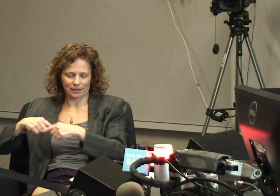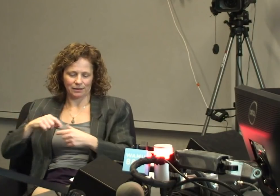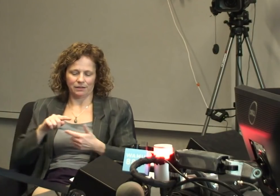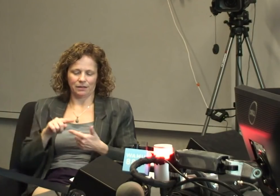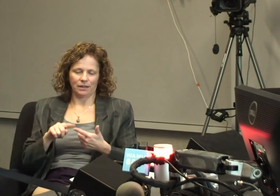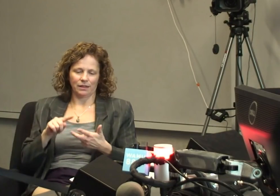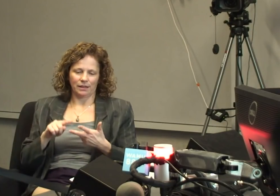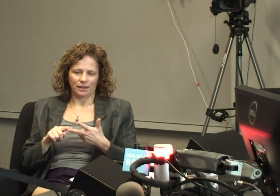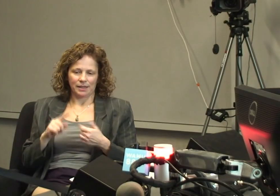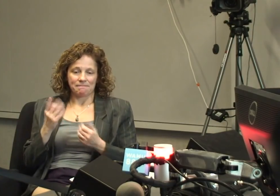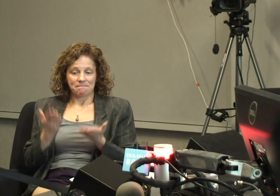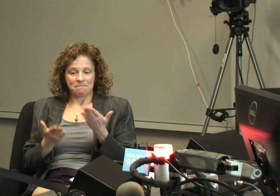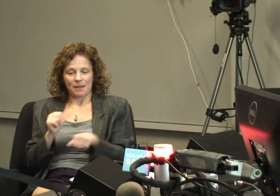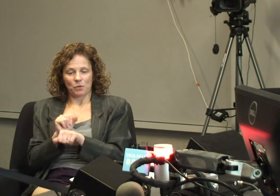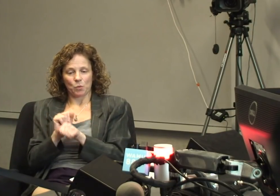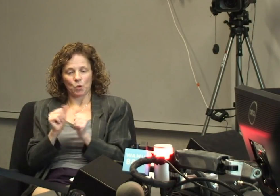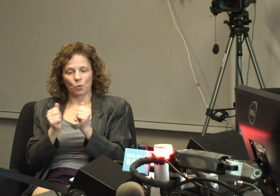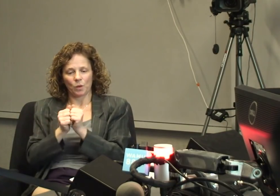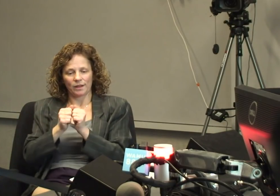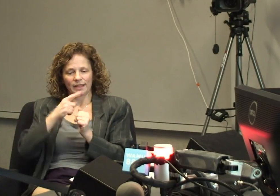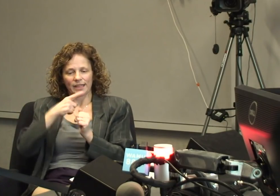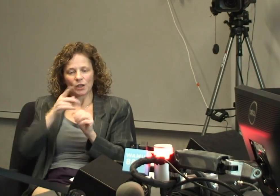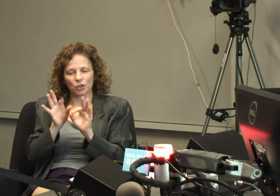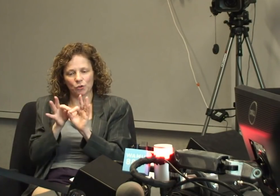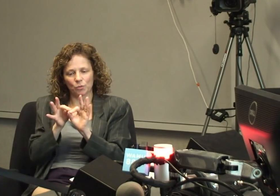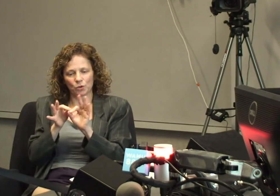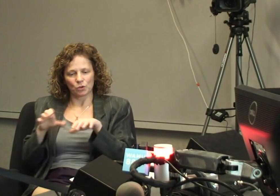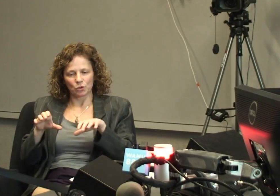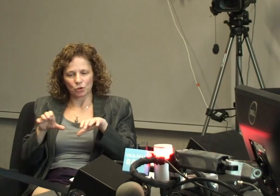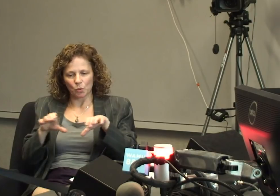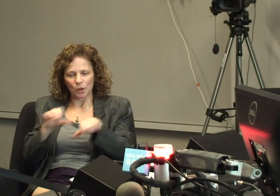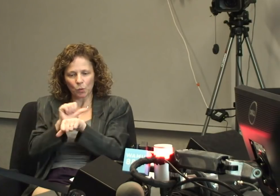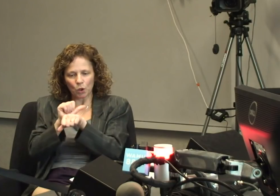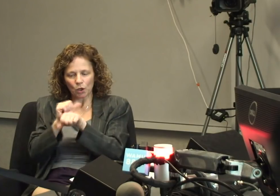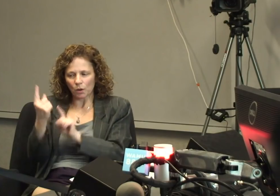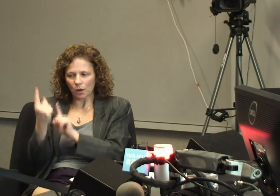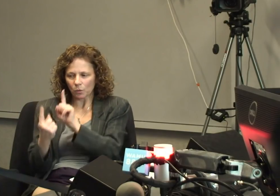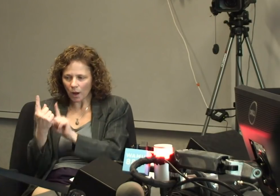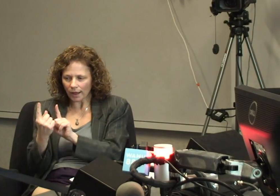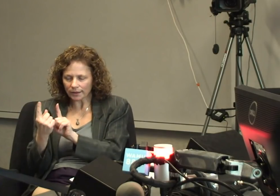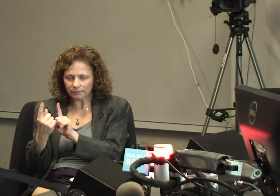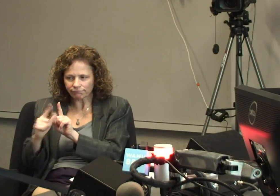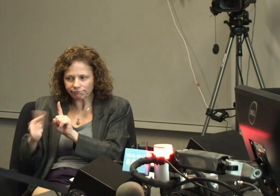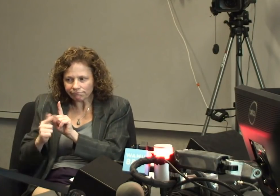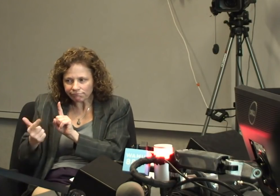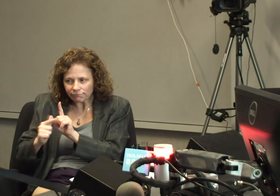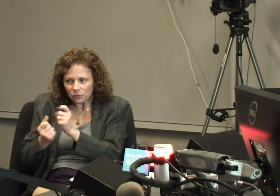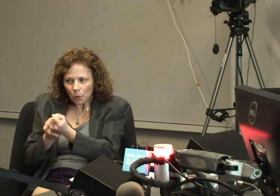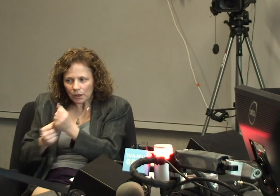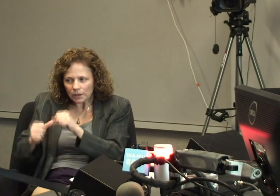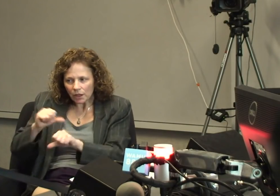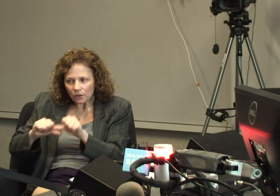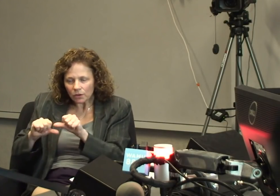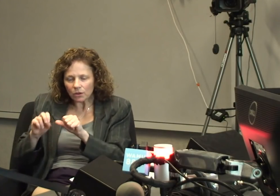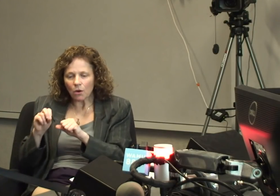do that through the use of either close vision or tactile interpreting that's provided by a deaf interpreter. And there are also individuals who will work with